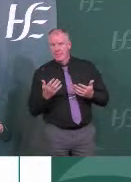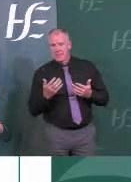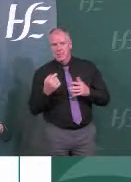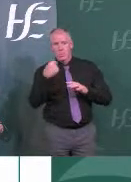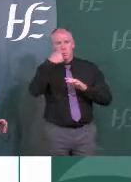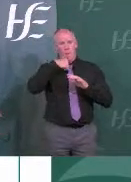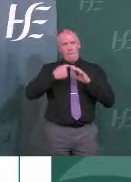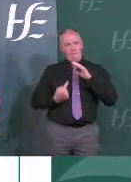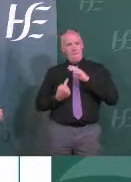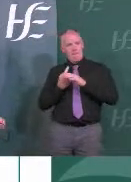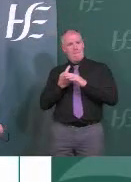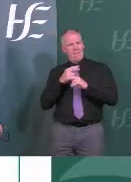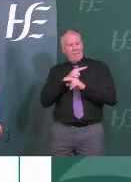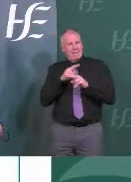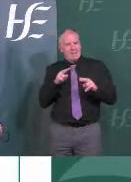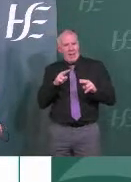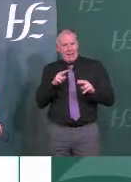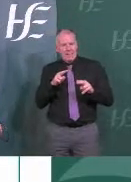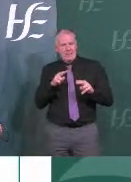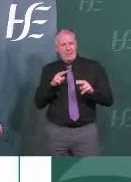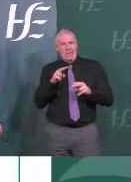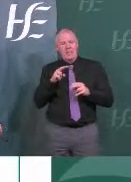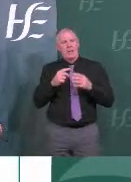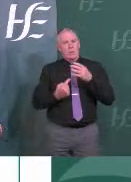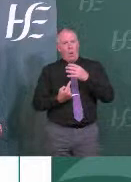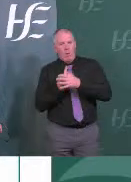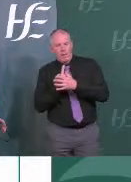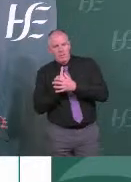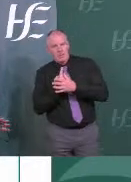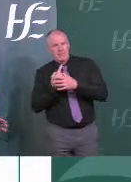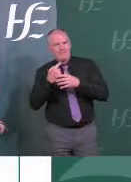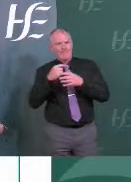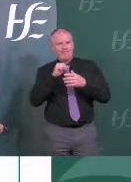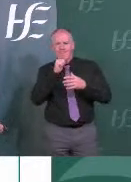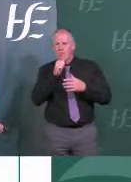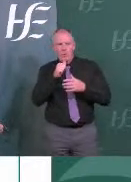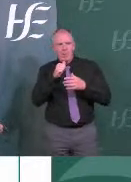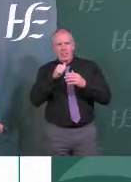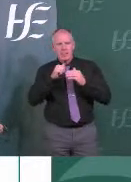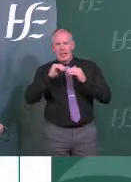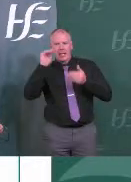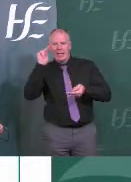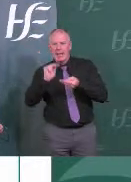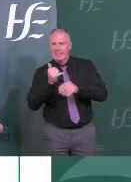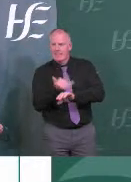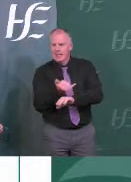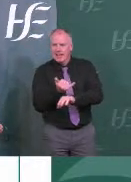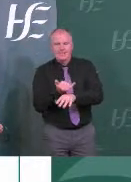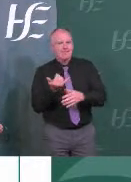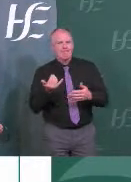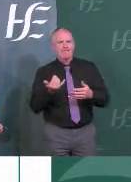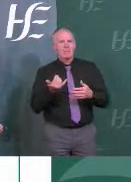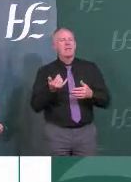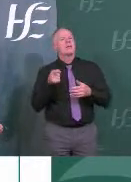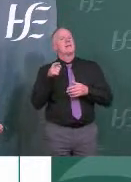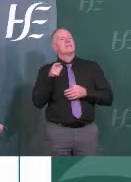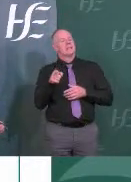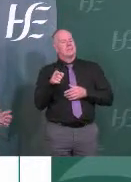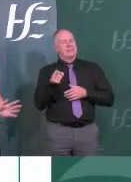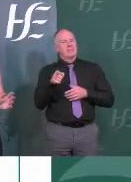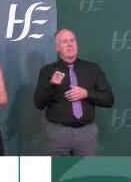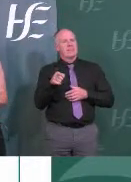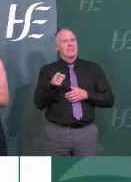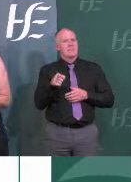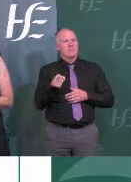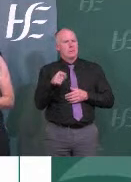scopes hasn't, so that would be colonoscopy, etc., gastroscopy, that hasn't deteriorated as much, and that may be related to the fact that a